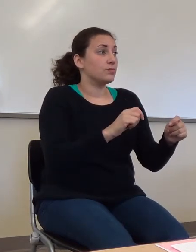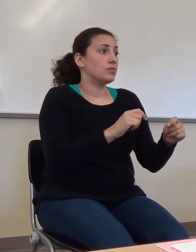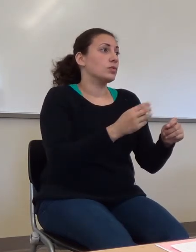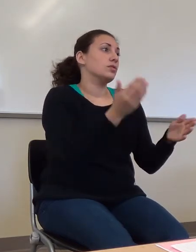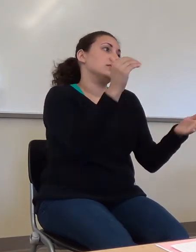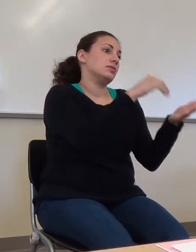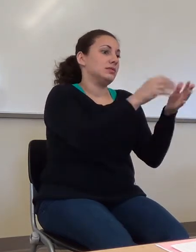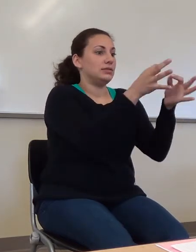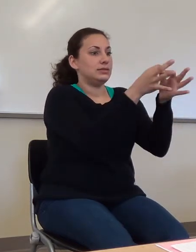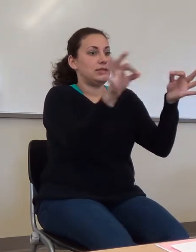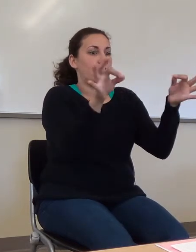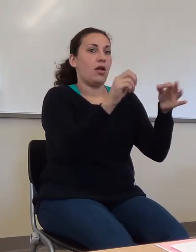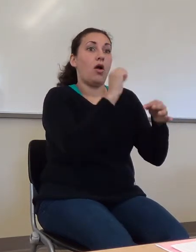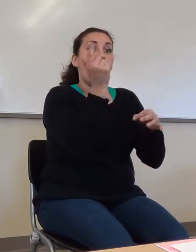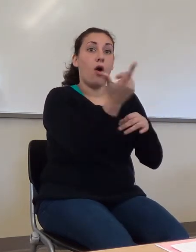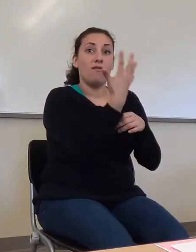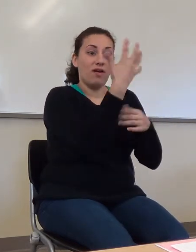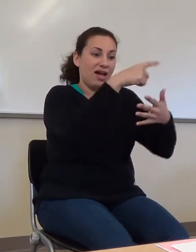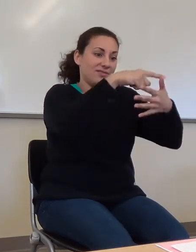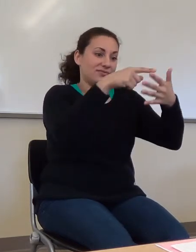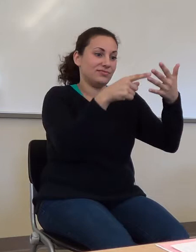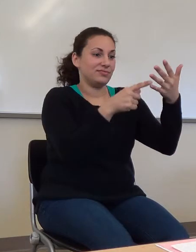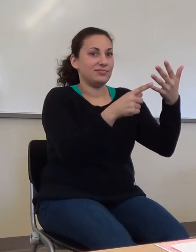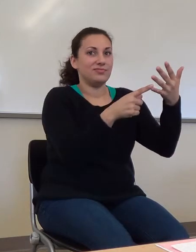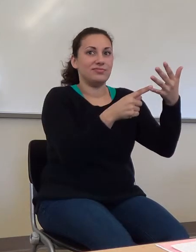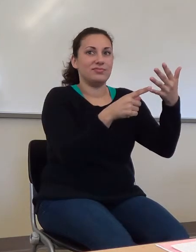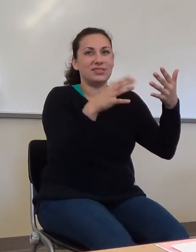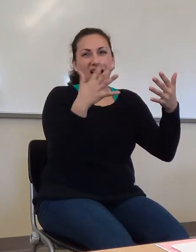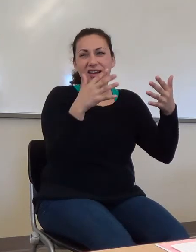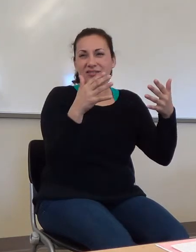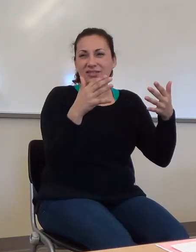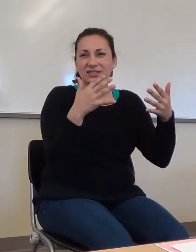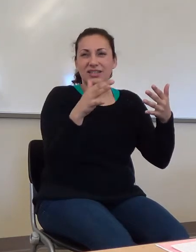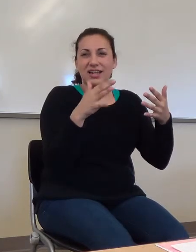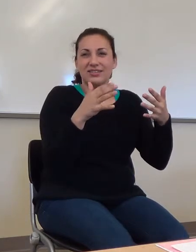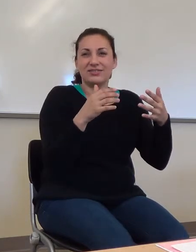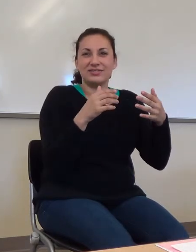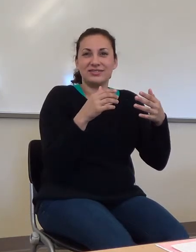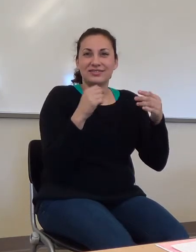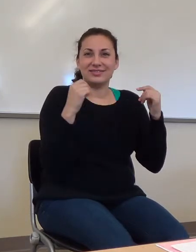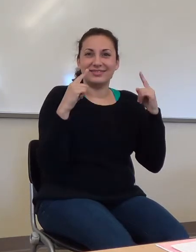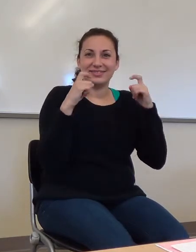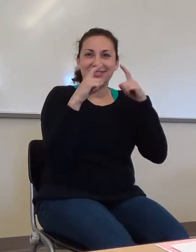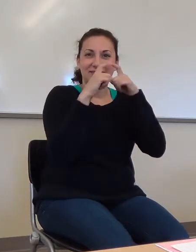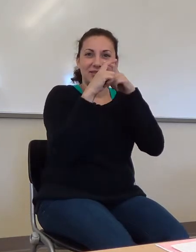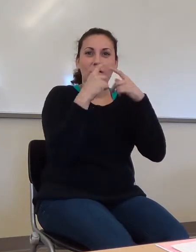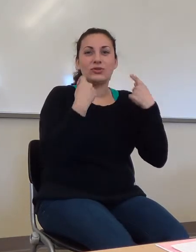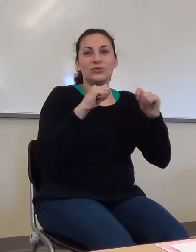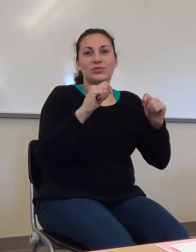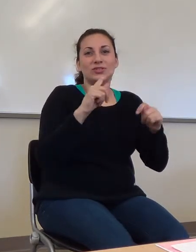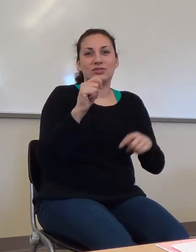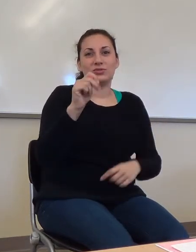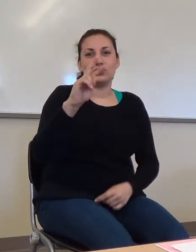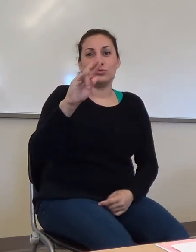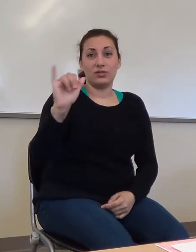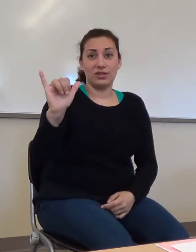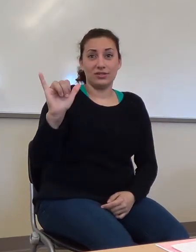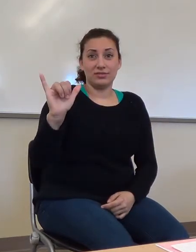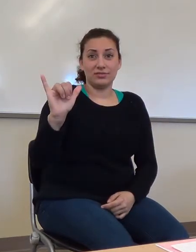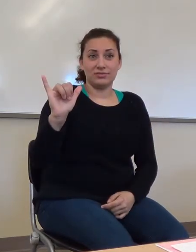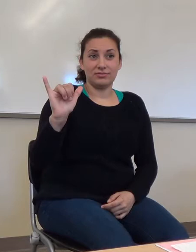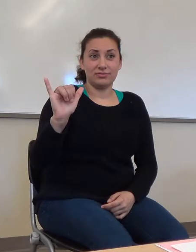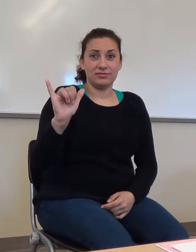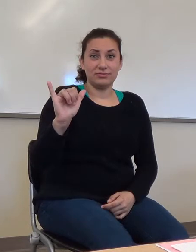restate all 5 of those things, which was a little complicated for this one, especially with those oysters. But